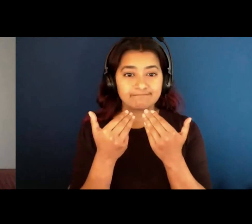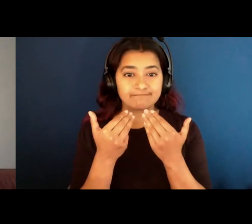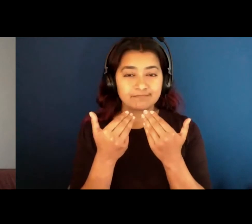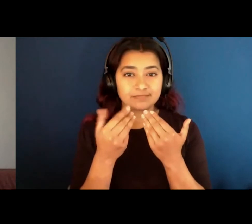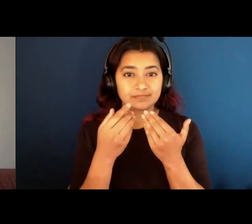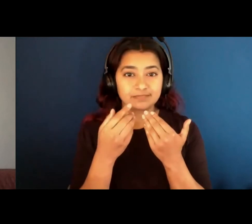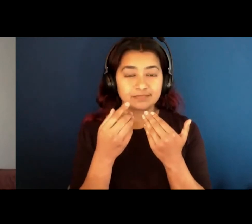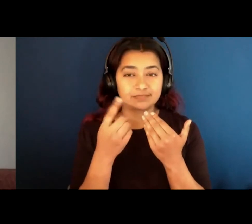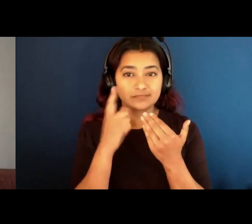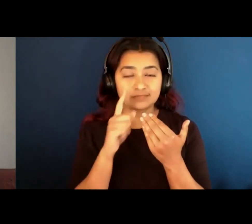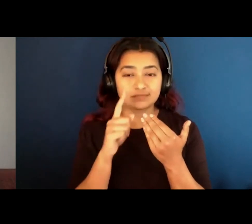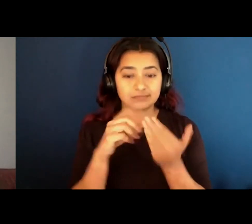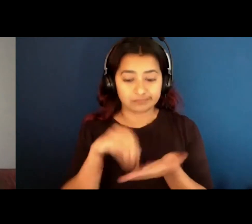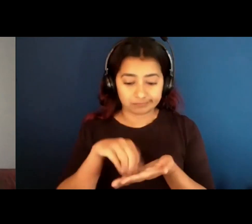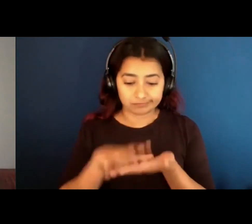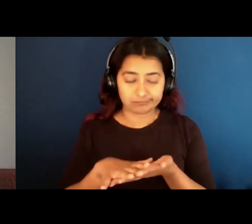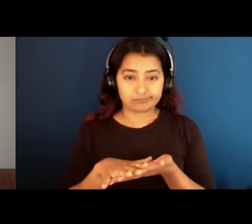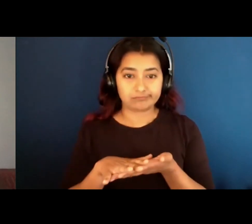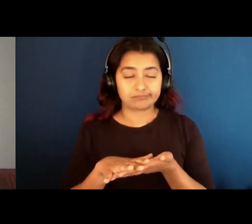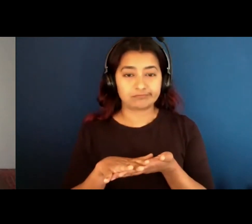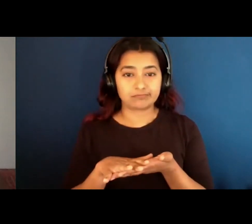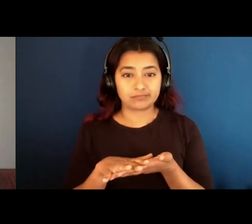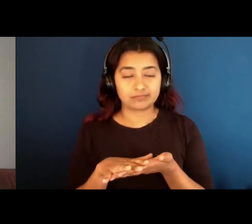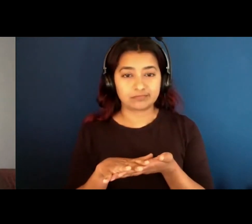putting into words,